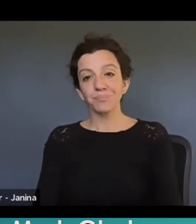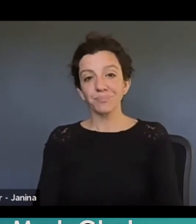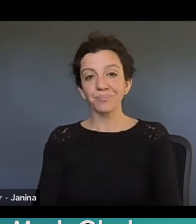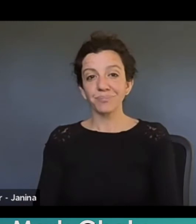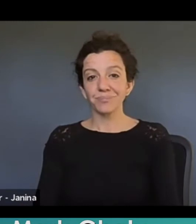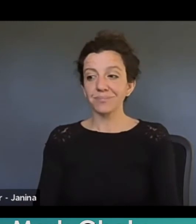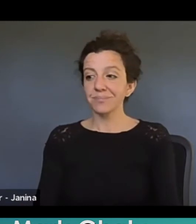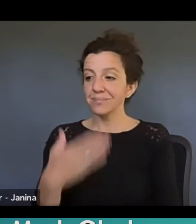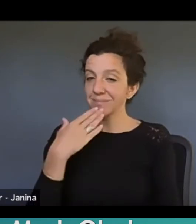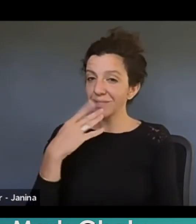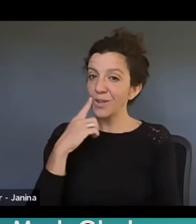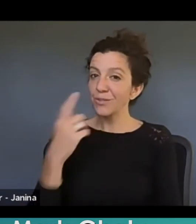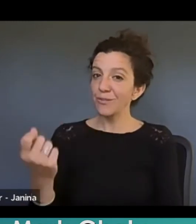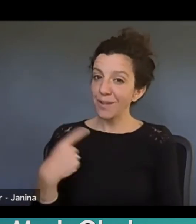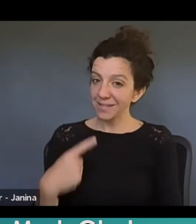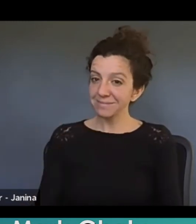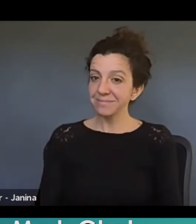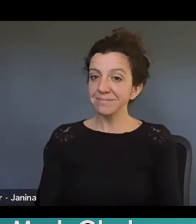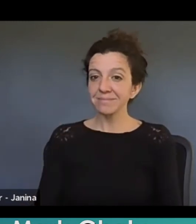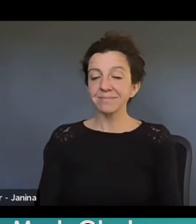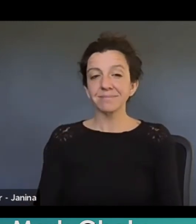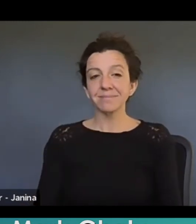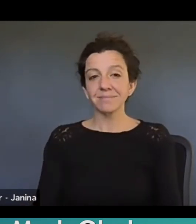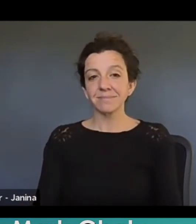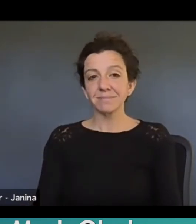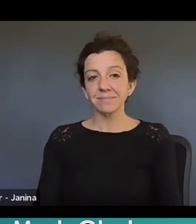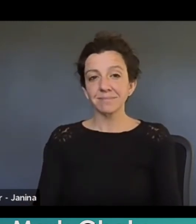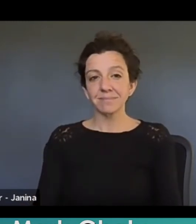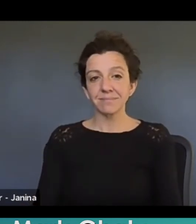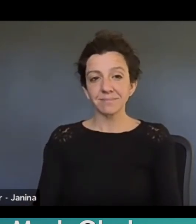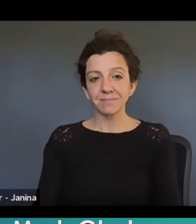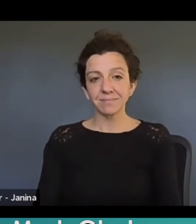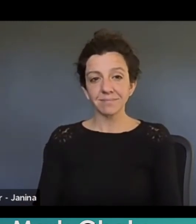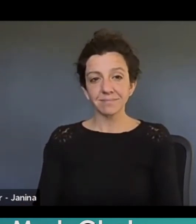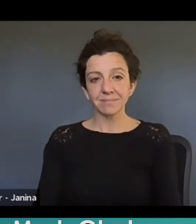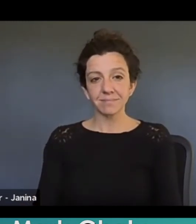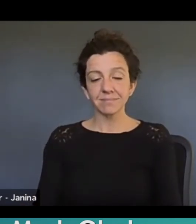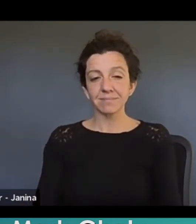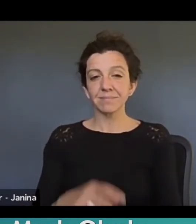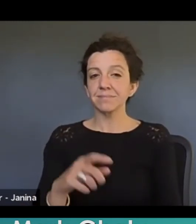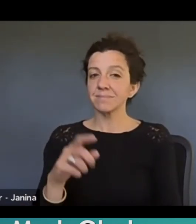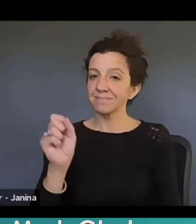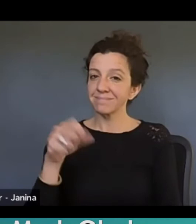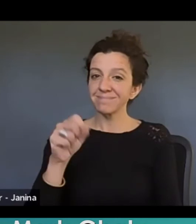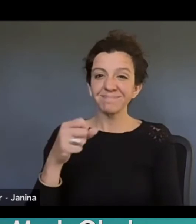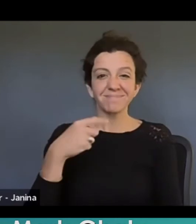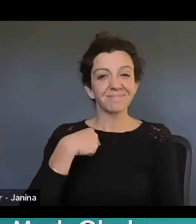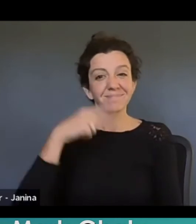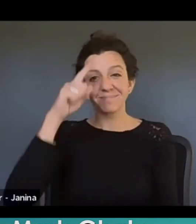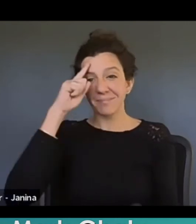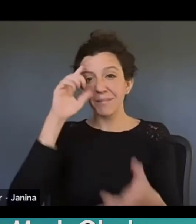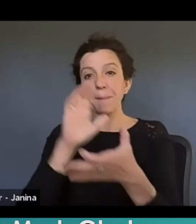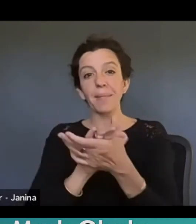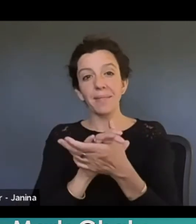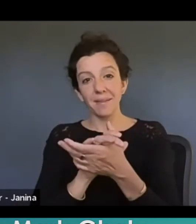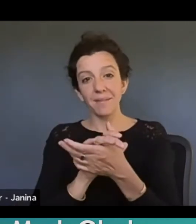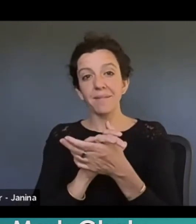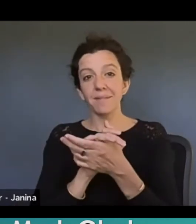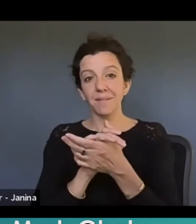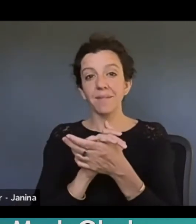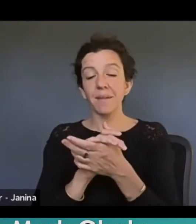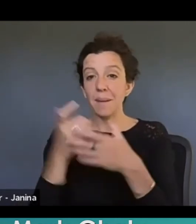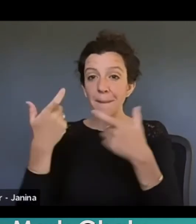question. As I said, I mean, there's absolutely no doubt that not only does an event, a